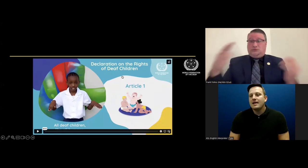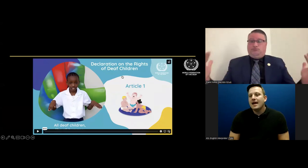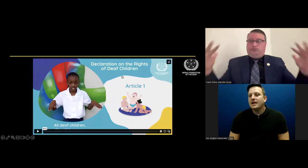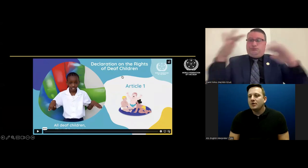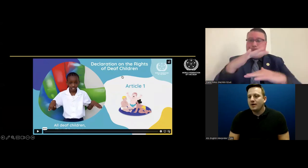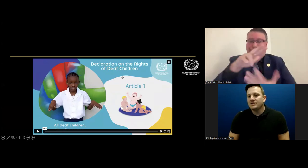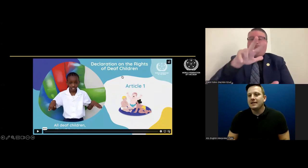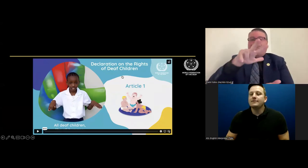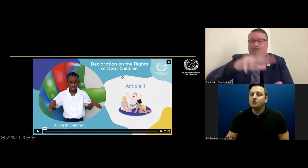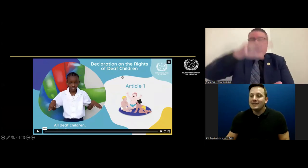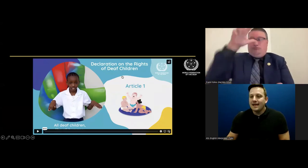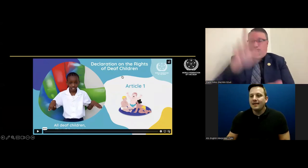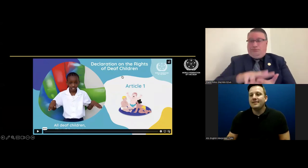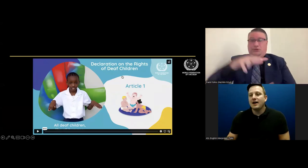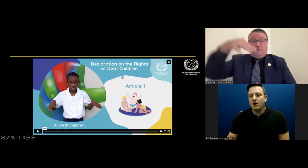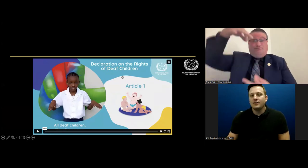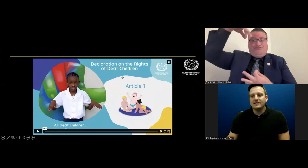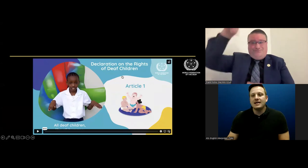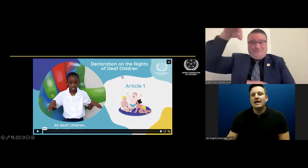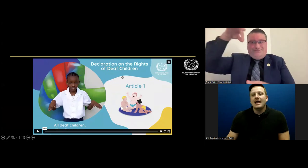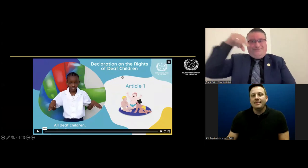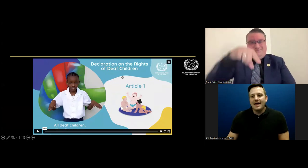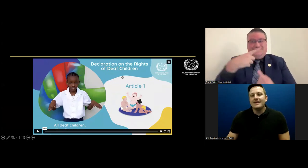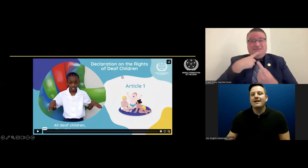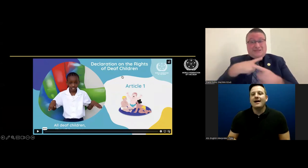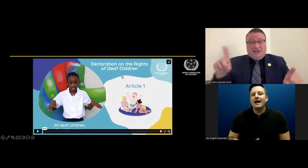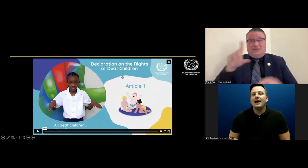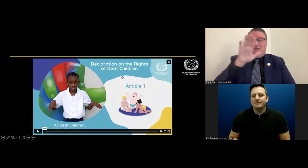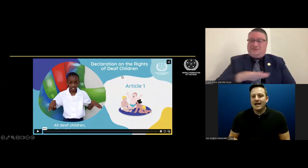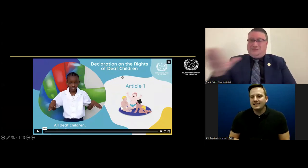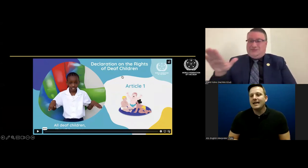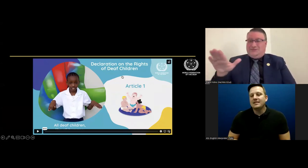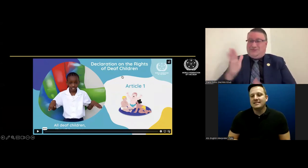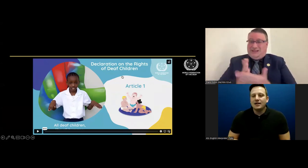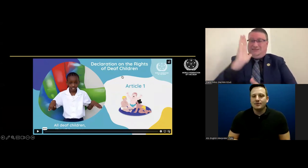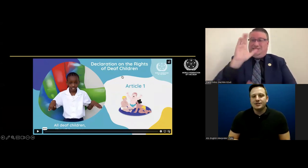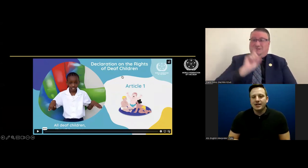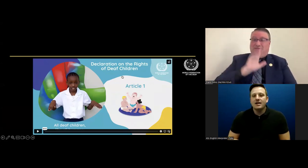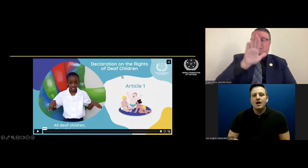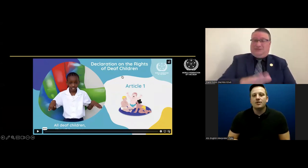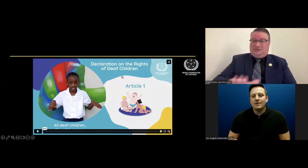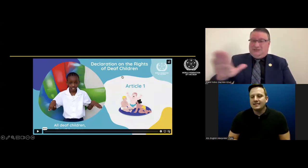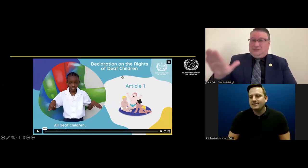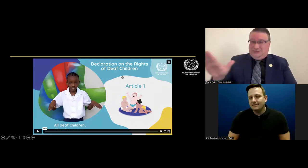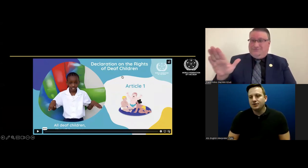A number of representatives joined at that Congress, and then out of that came this declaration on the rights of deaf